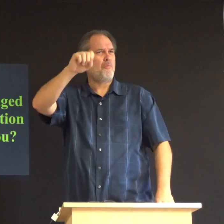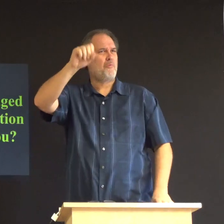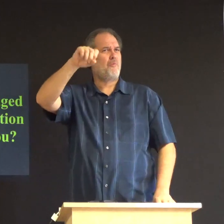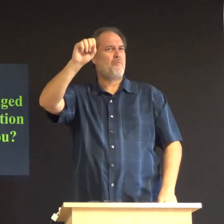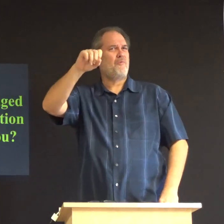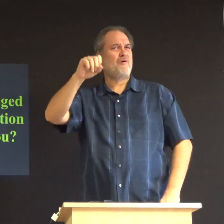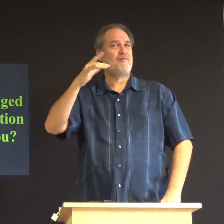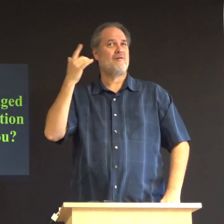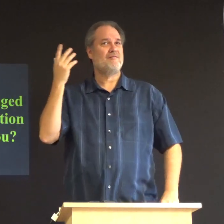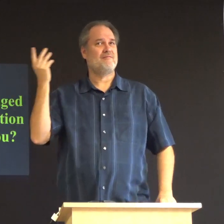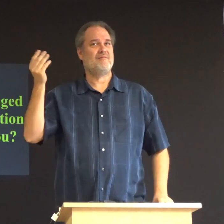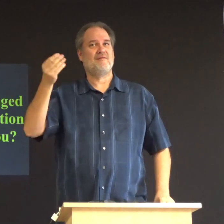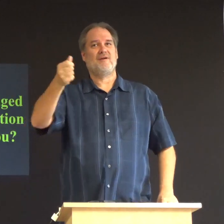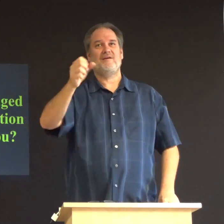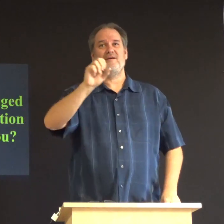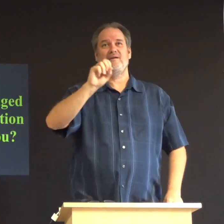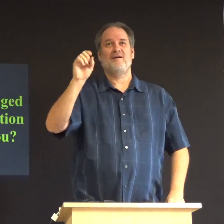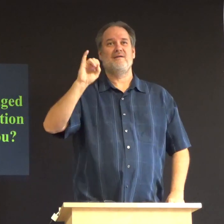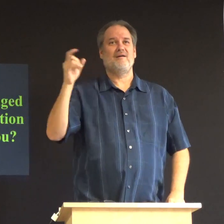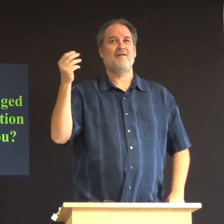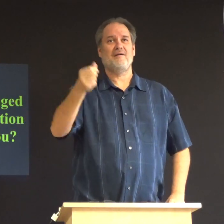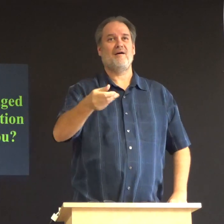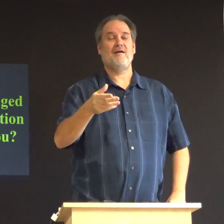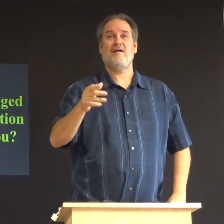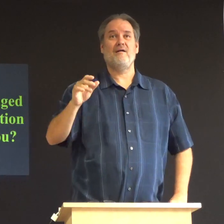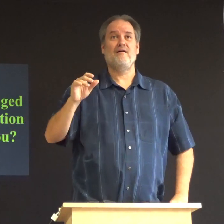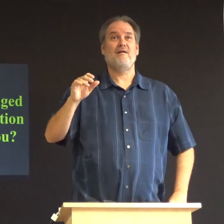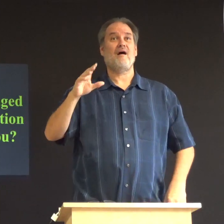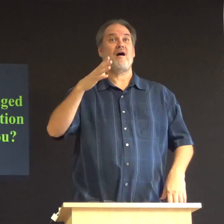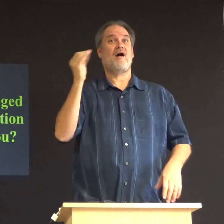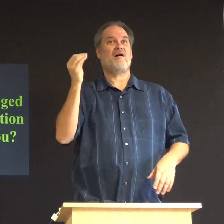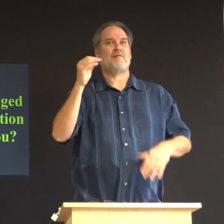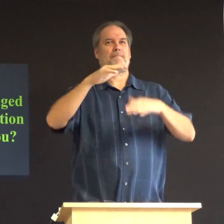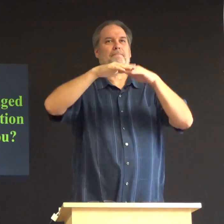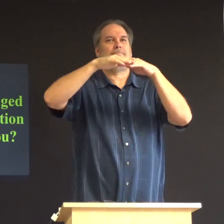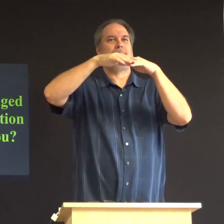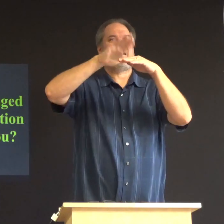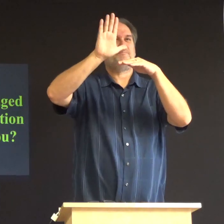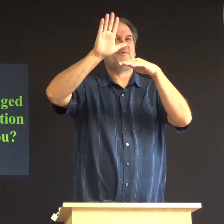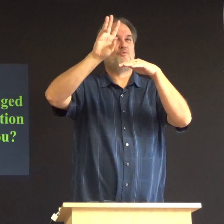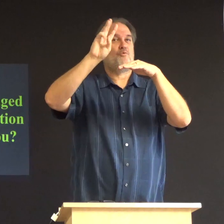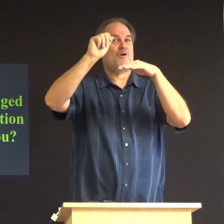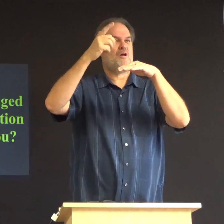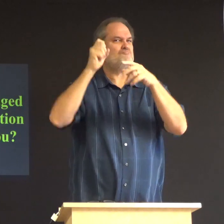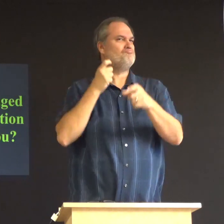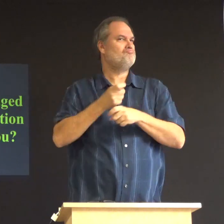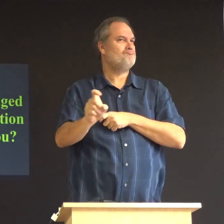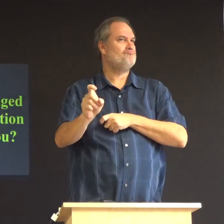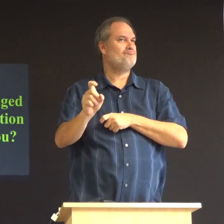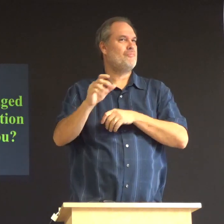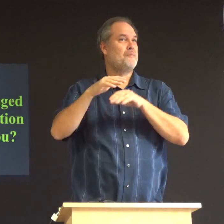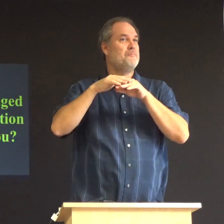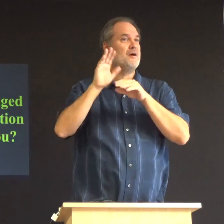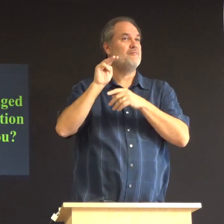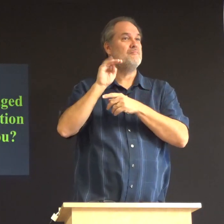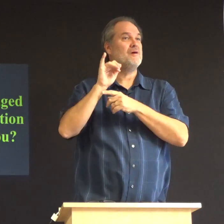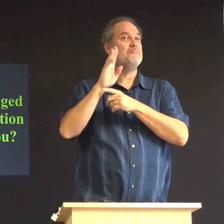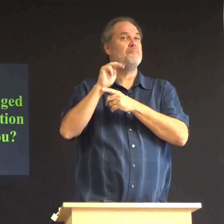has ruined it. And you blame the government. You know, minimum